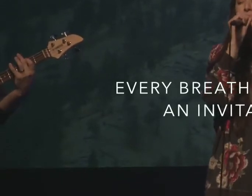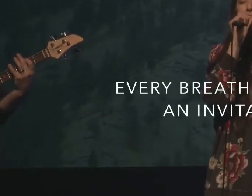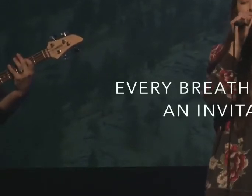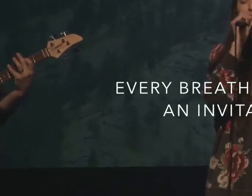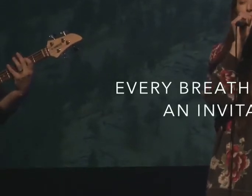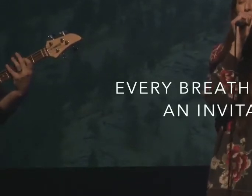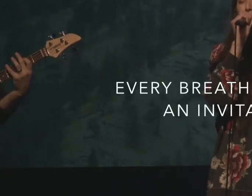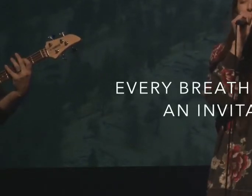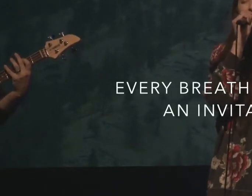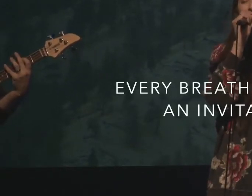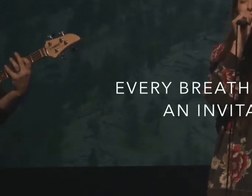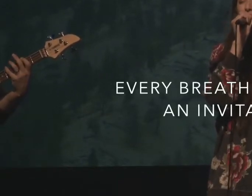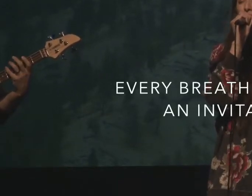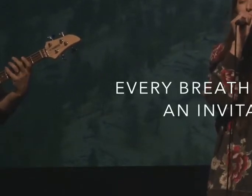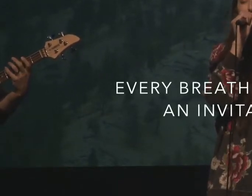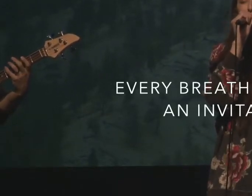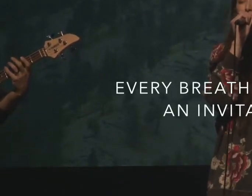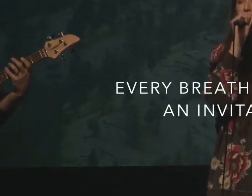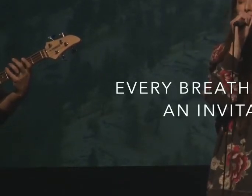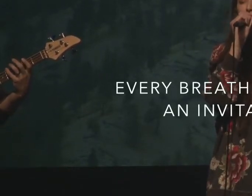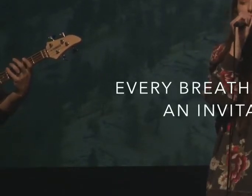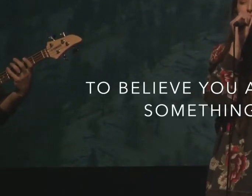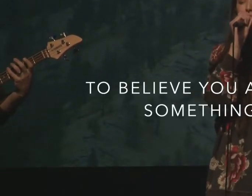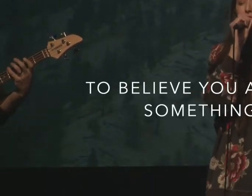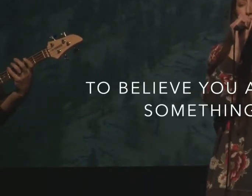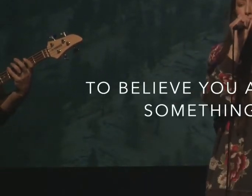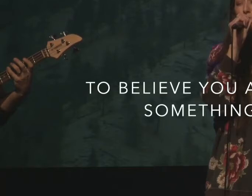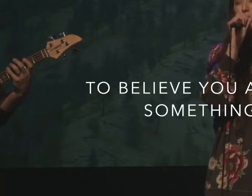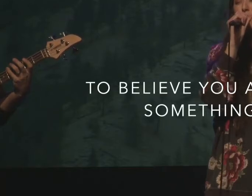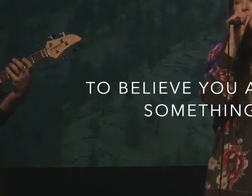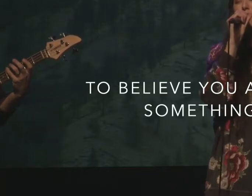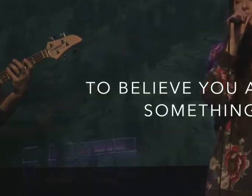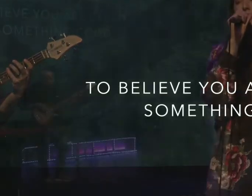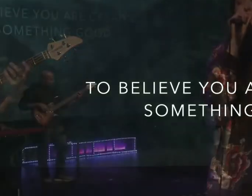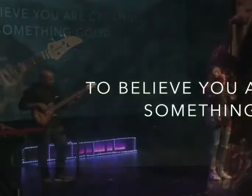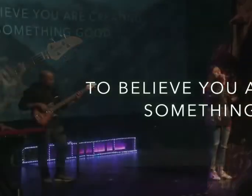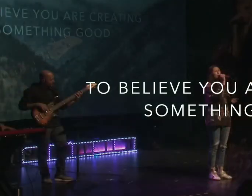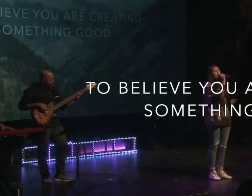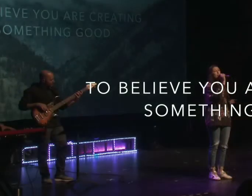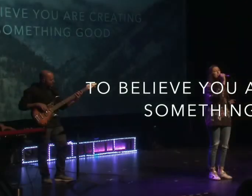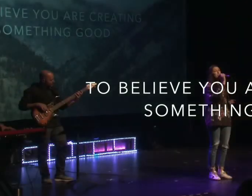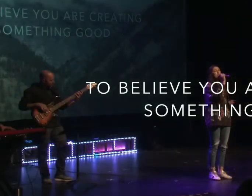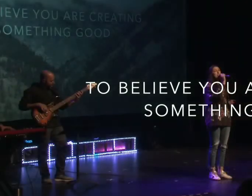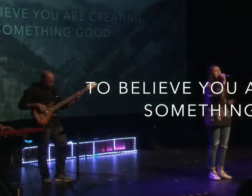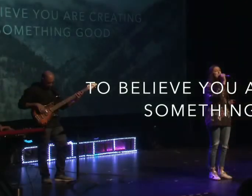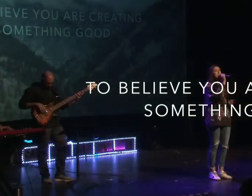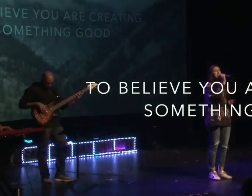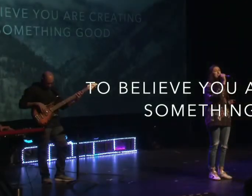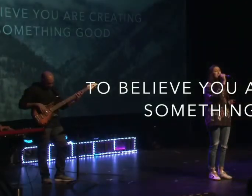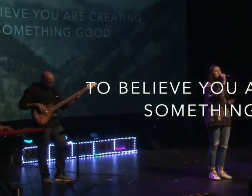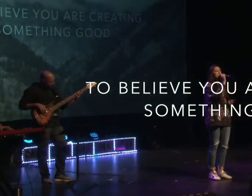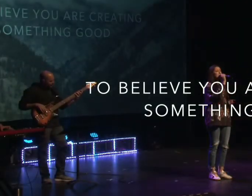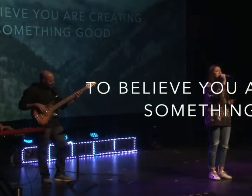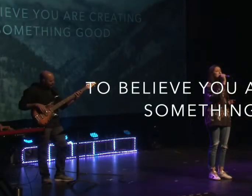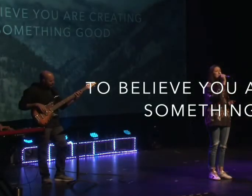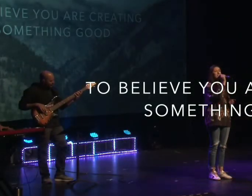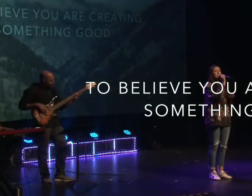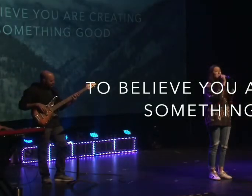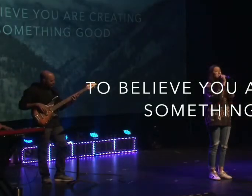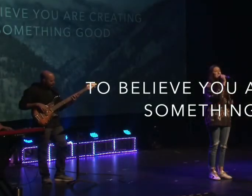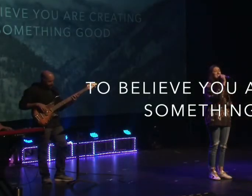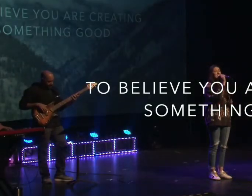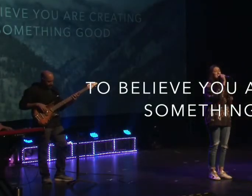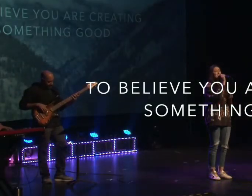Every breath I breathe, an invitation to believe you are creating